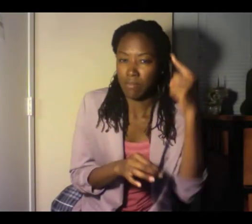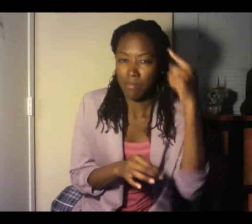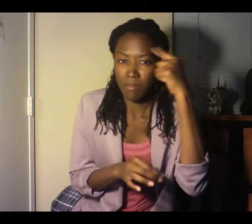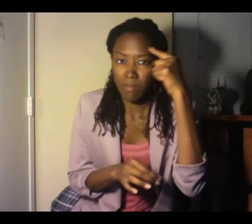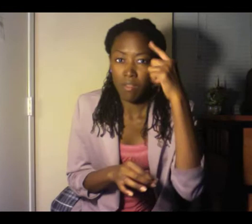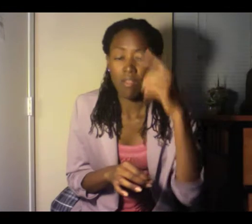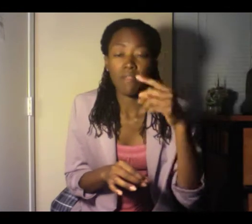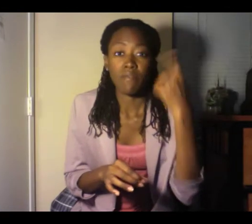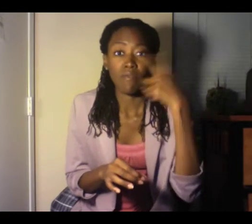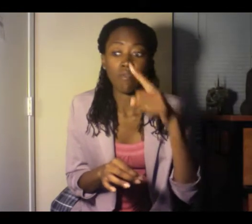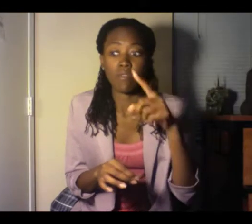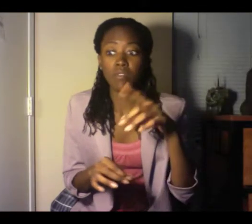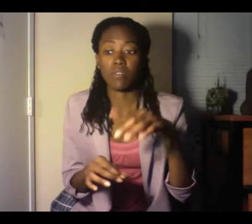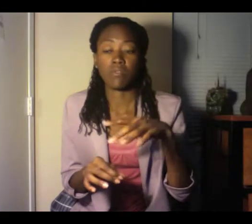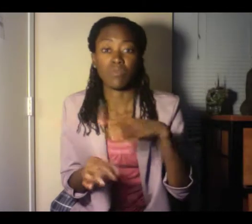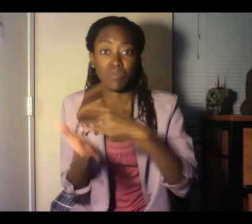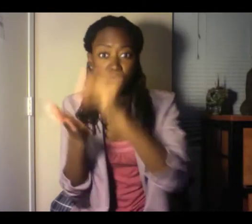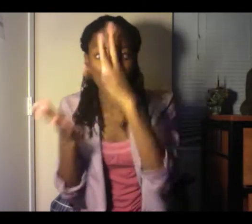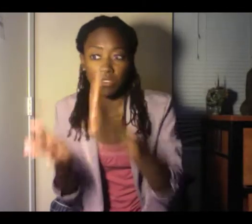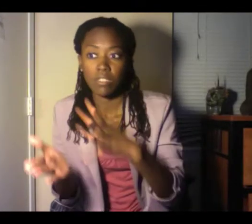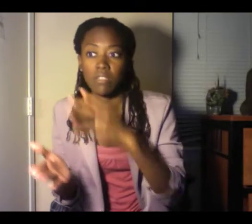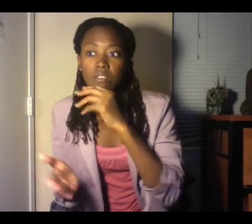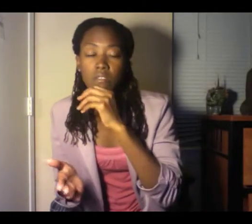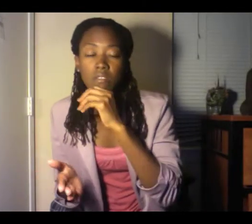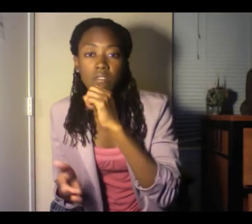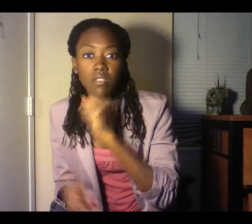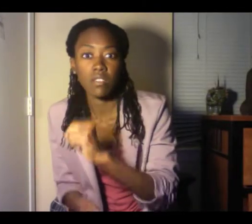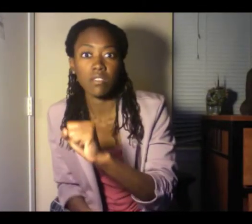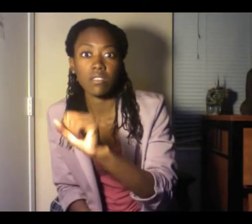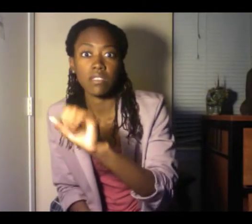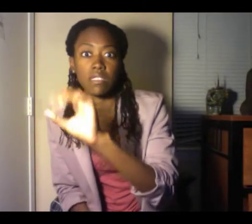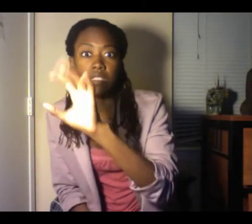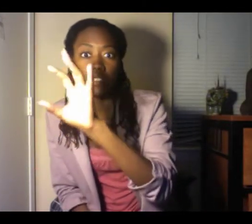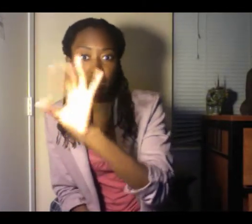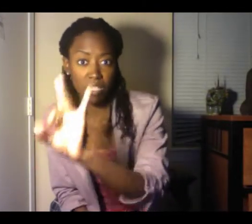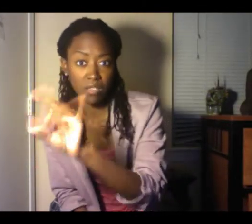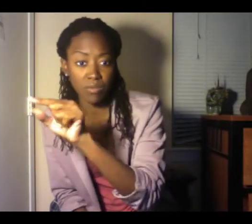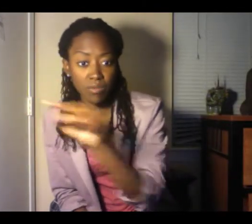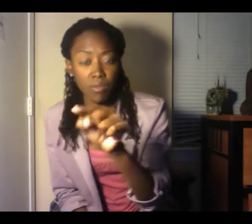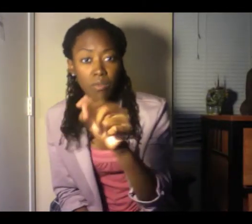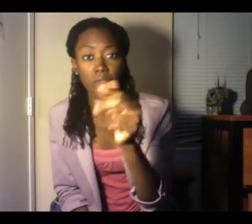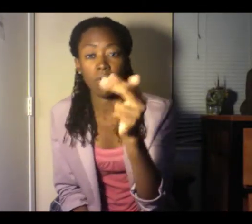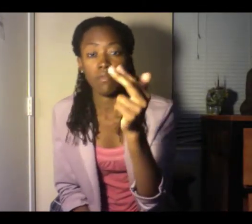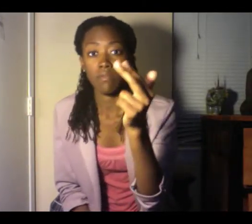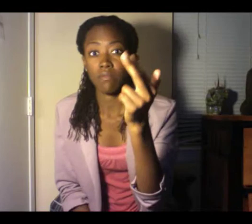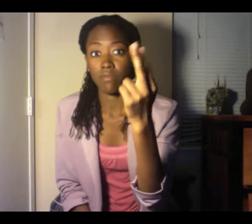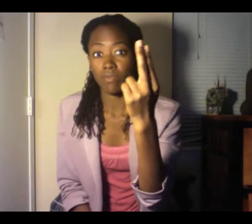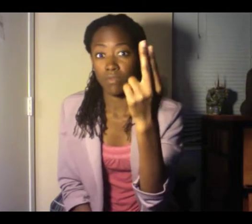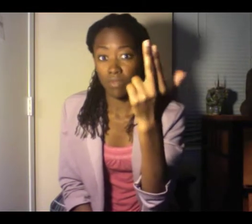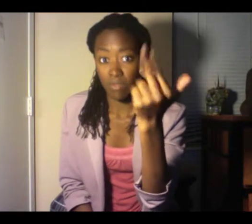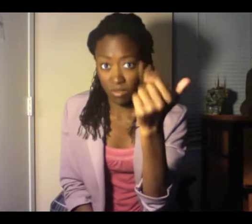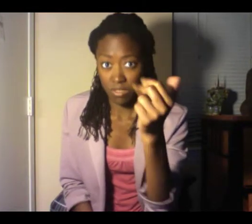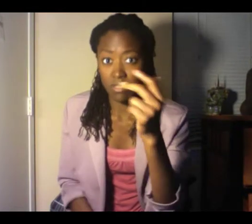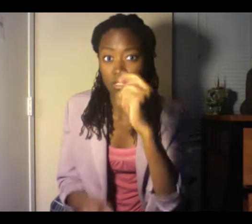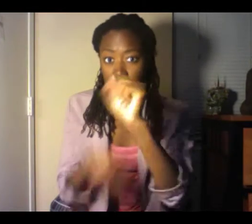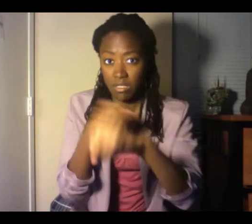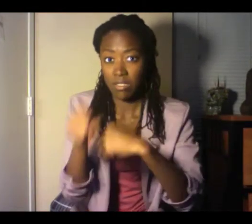of age is defined by relationships. Several categories of relationships can be found in the educational